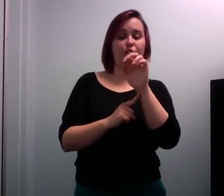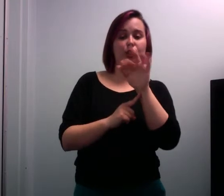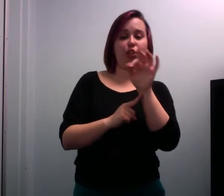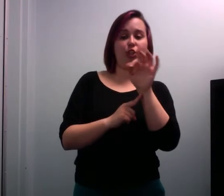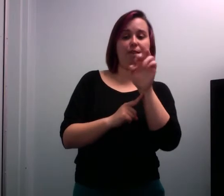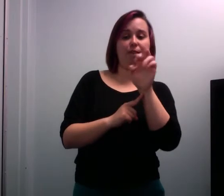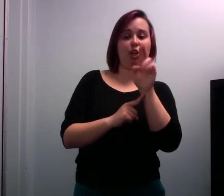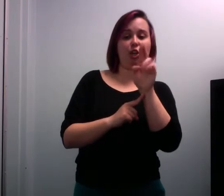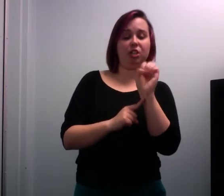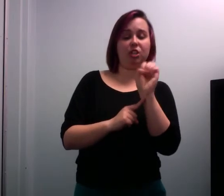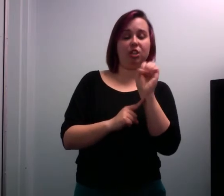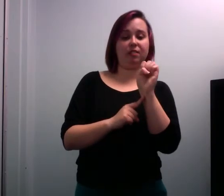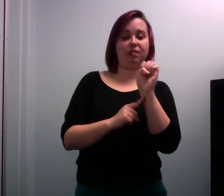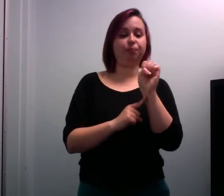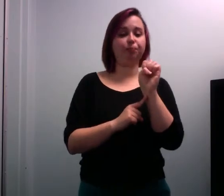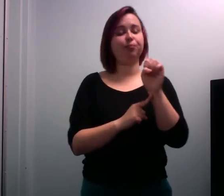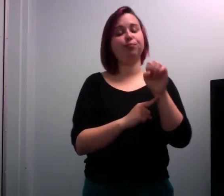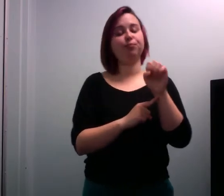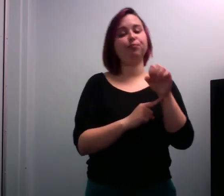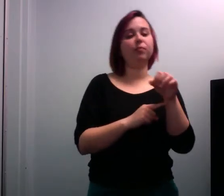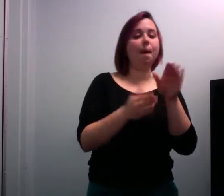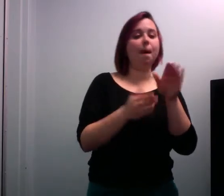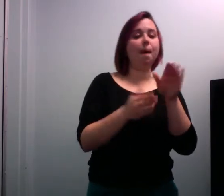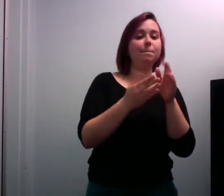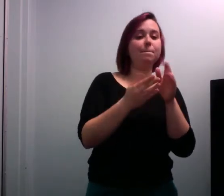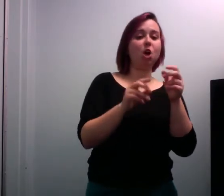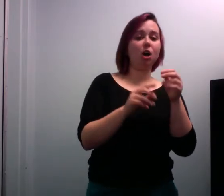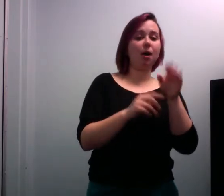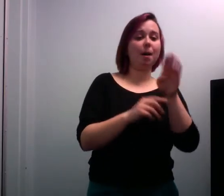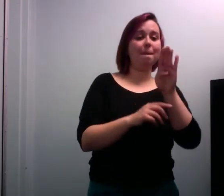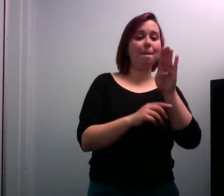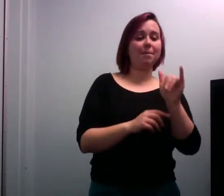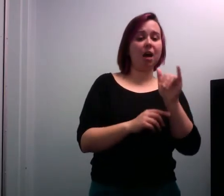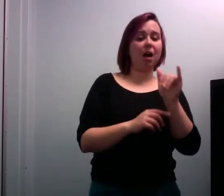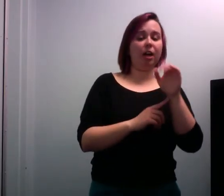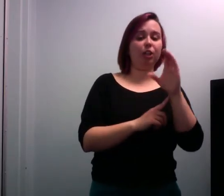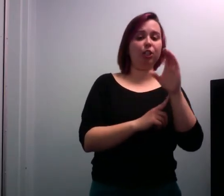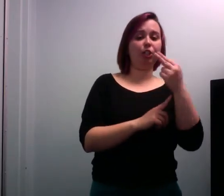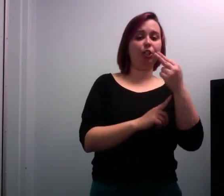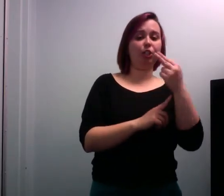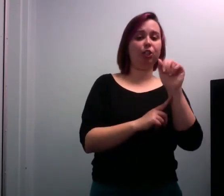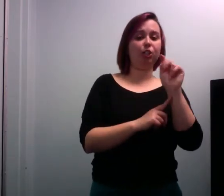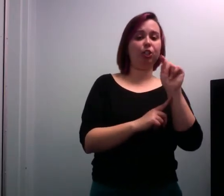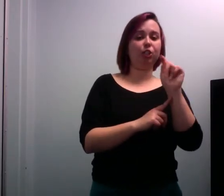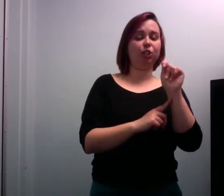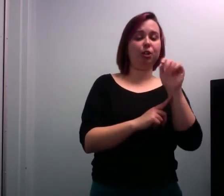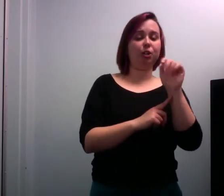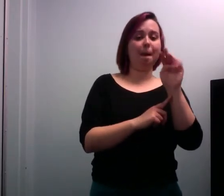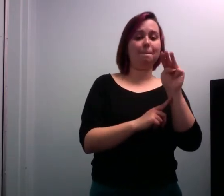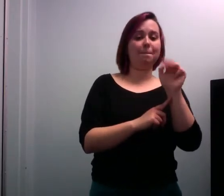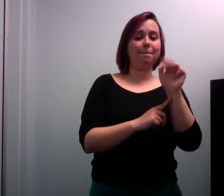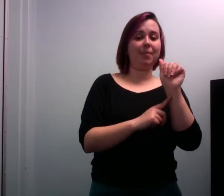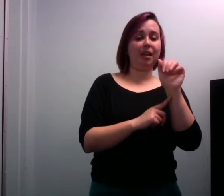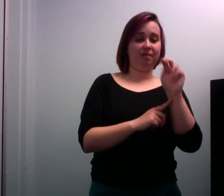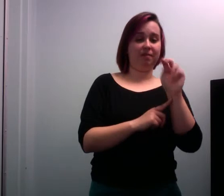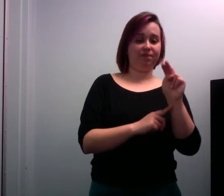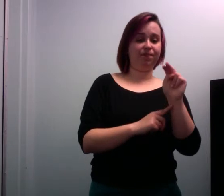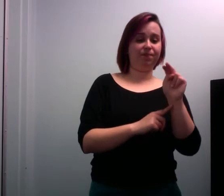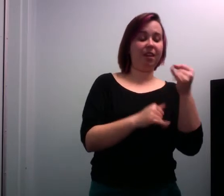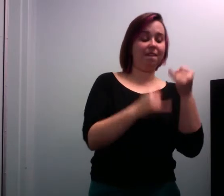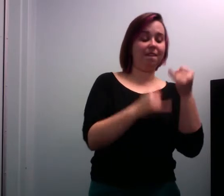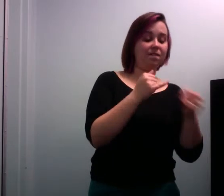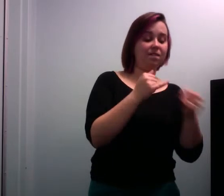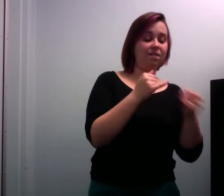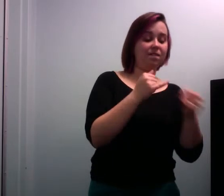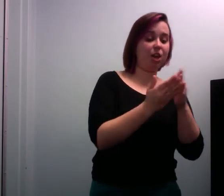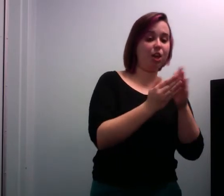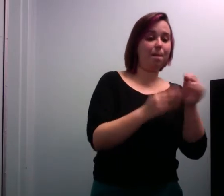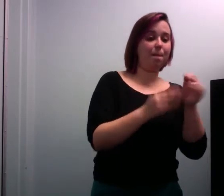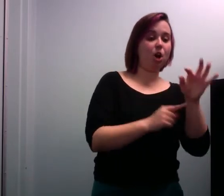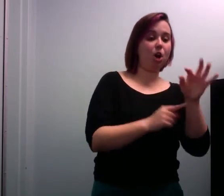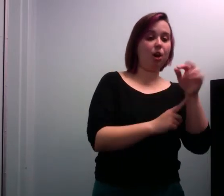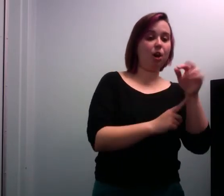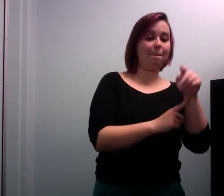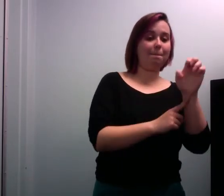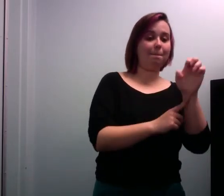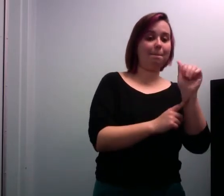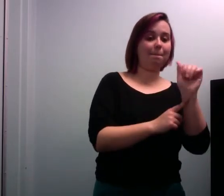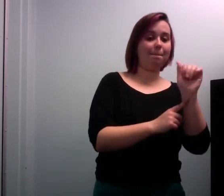Bernie S. Siegel. I'd like to begin by telling you a story. There once were three brick masons working together